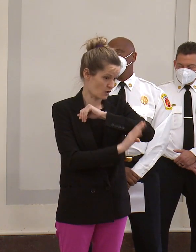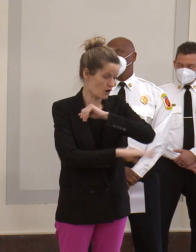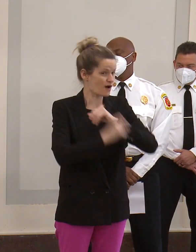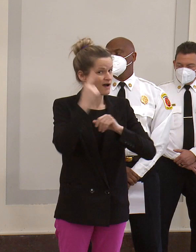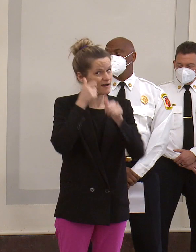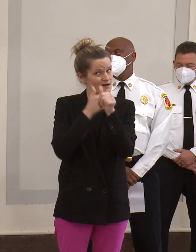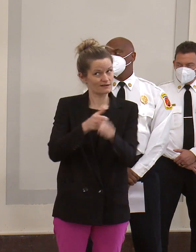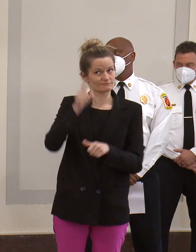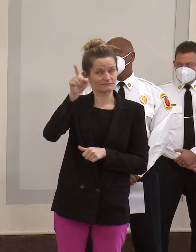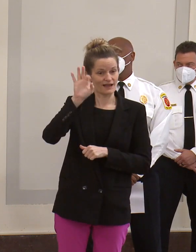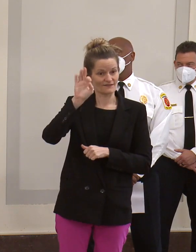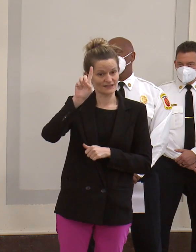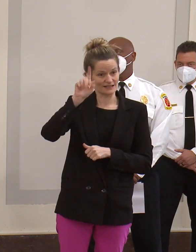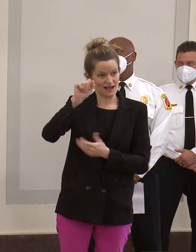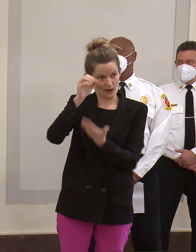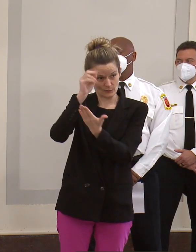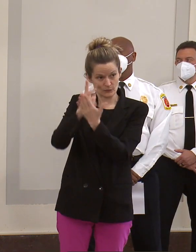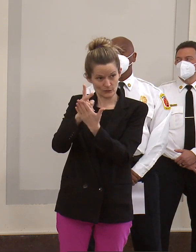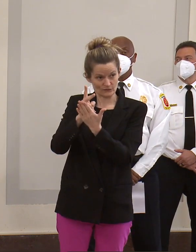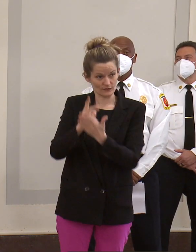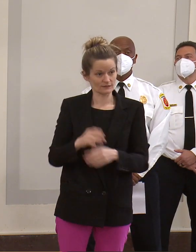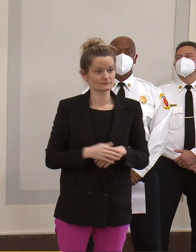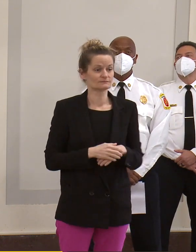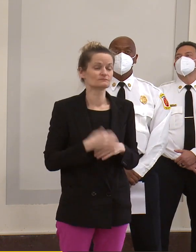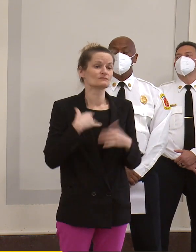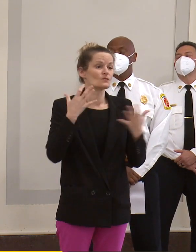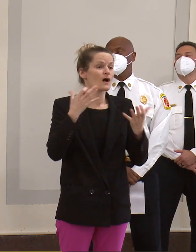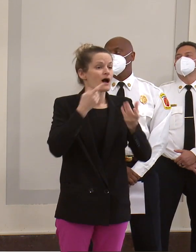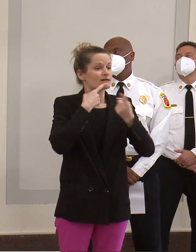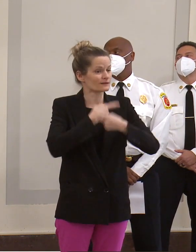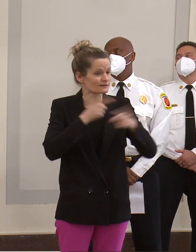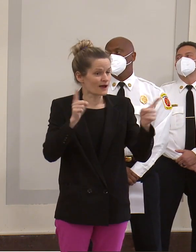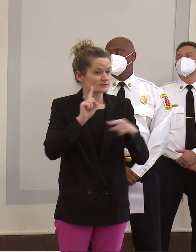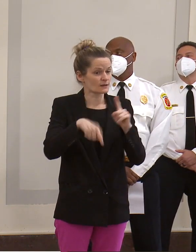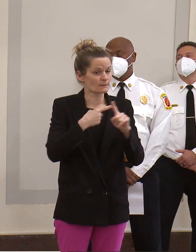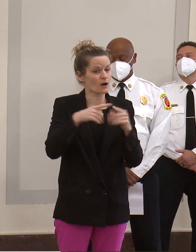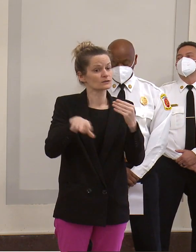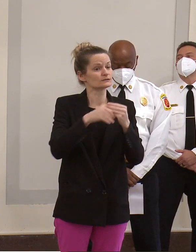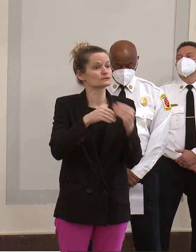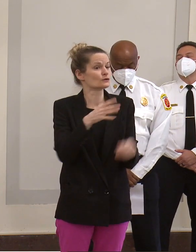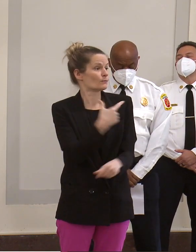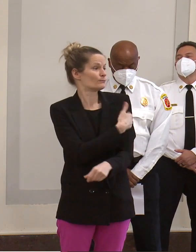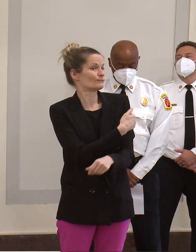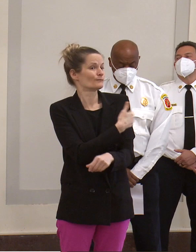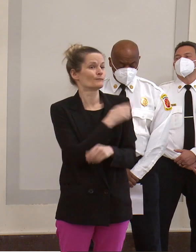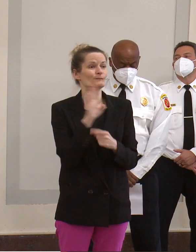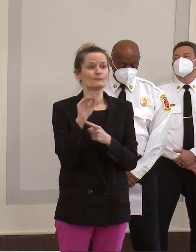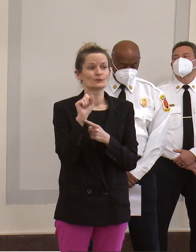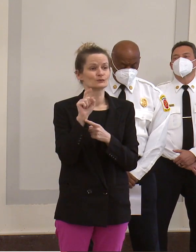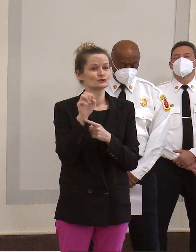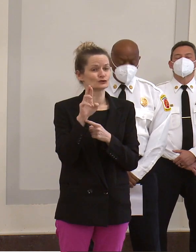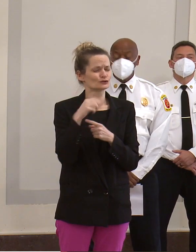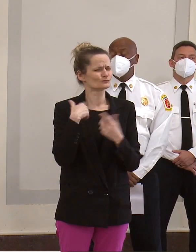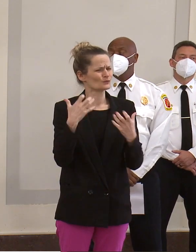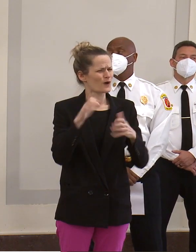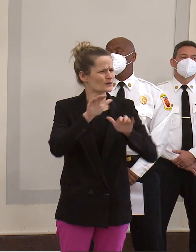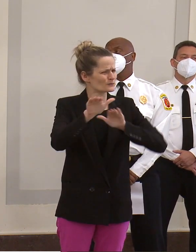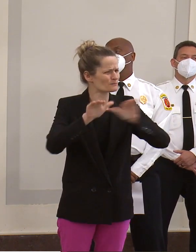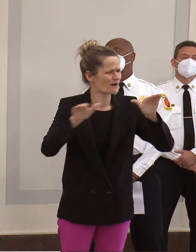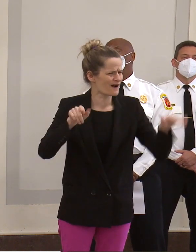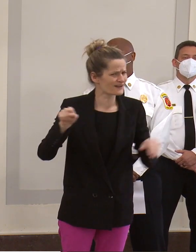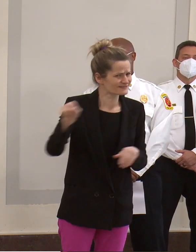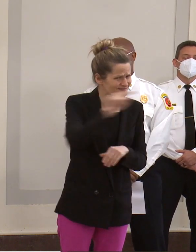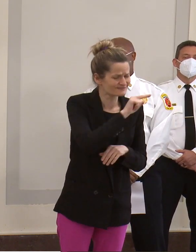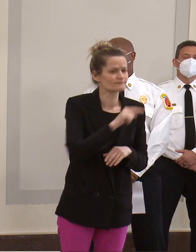announcements regarding the availability of booster doses, at this time, I would like to remind residents that the Health Department continues to follow the science